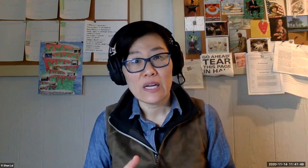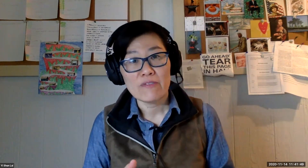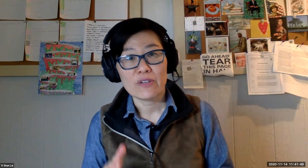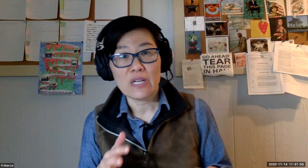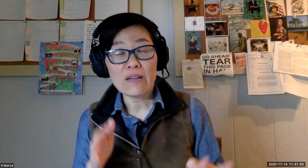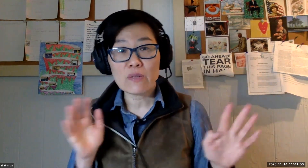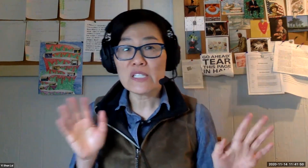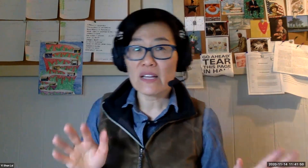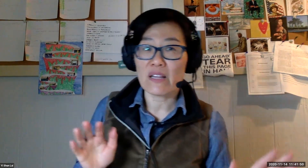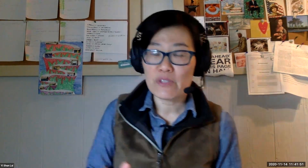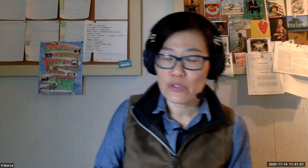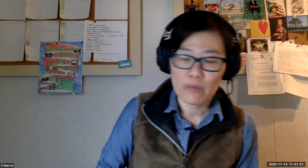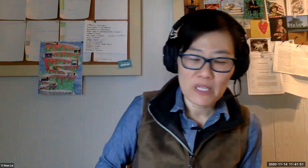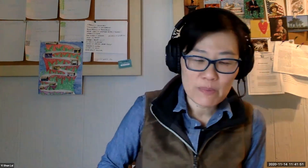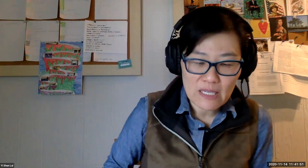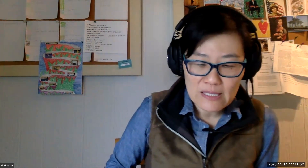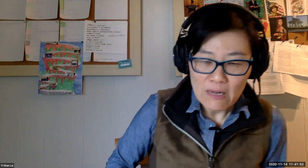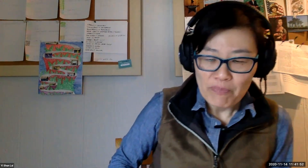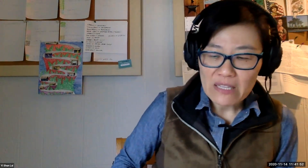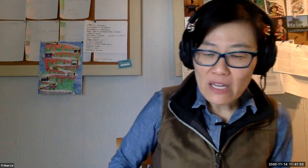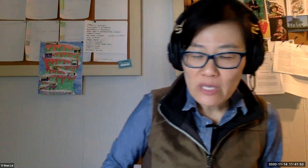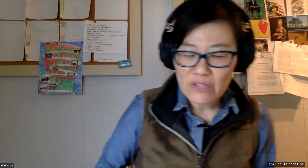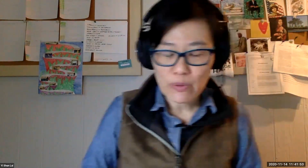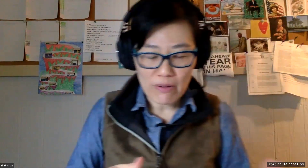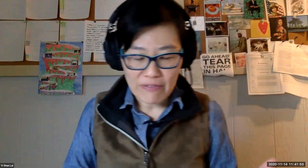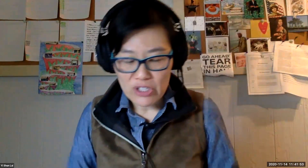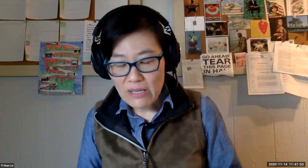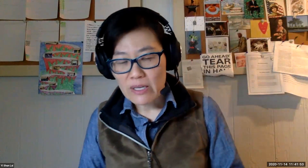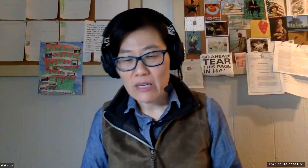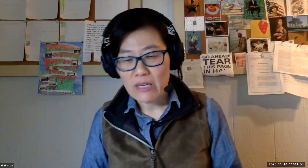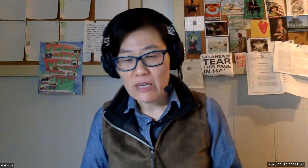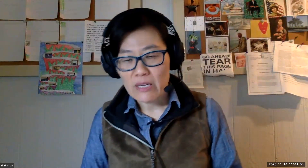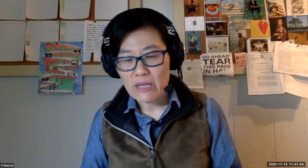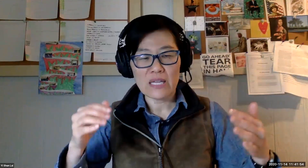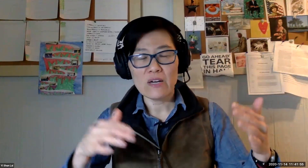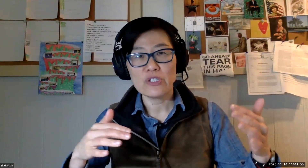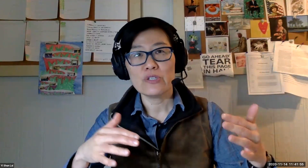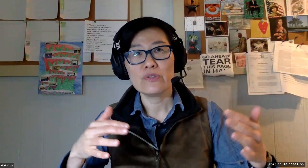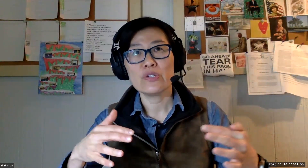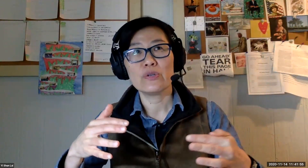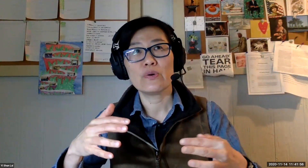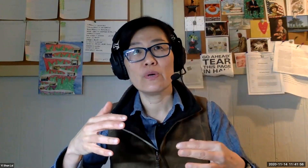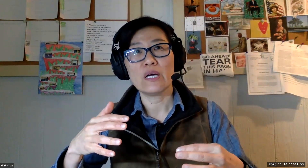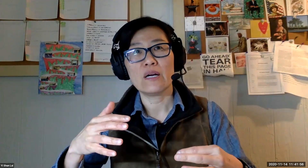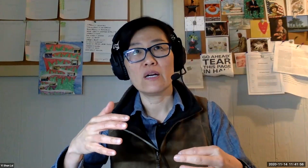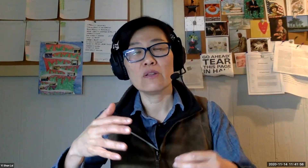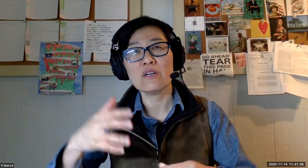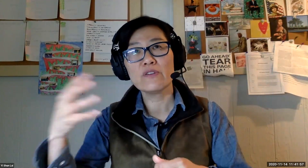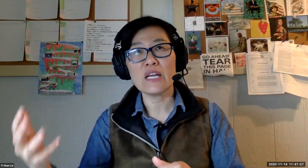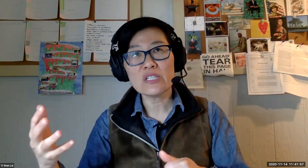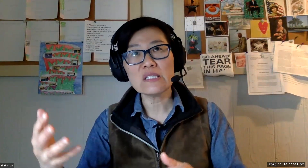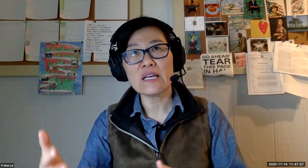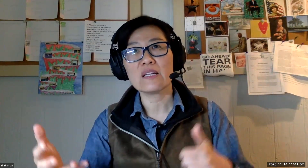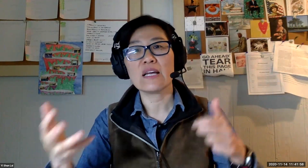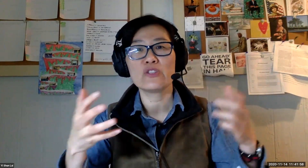really great for, the reason I love Duotrope is because it not only gives you all that functionality, it allows you to look